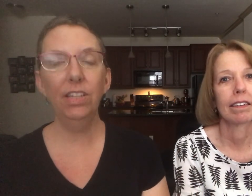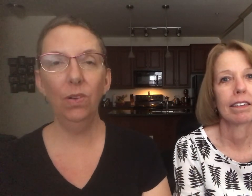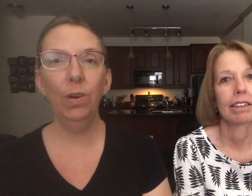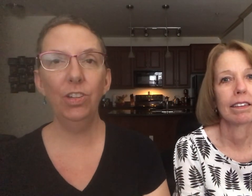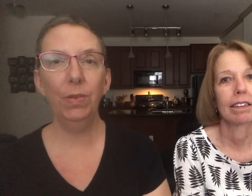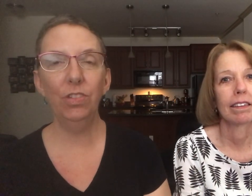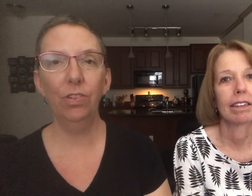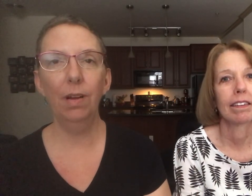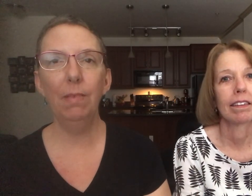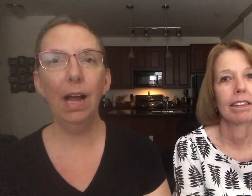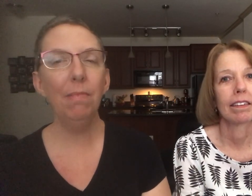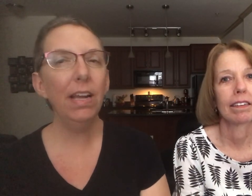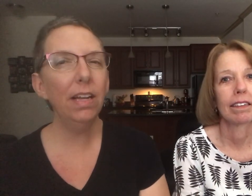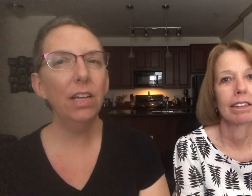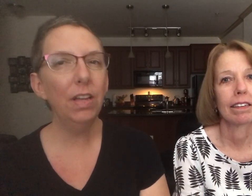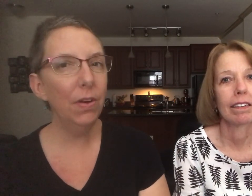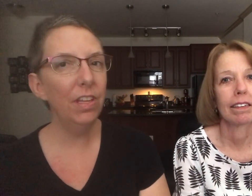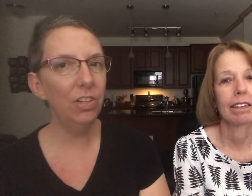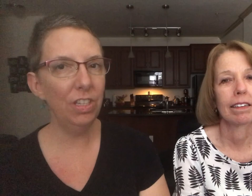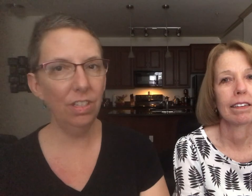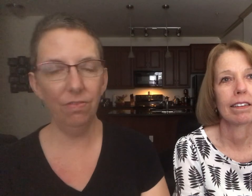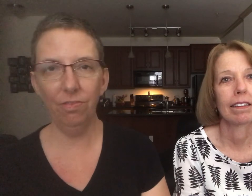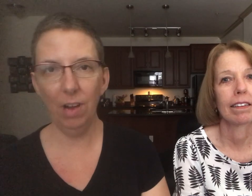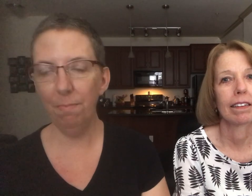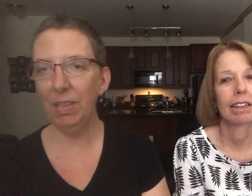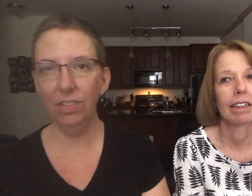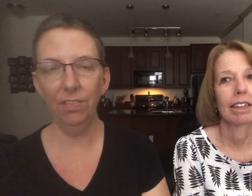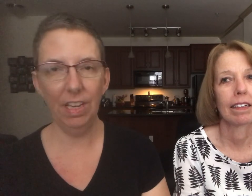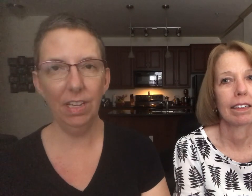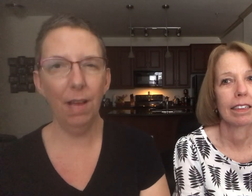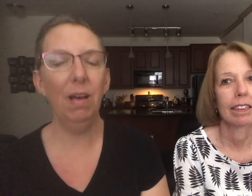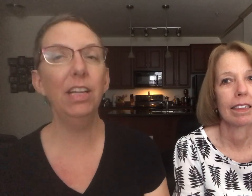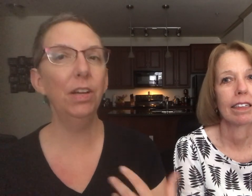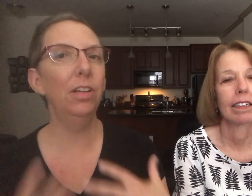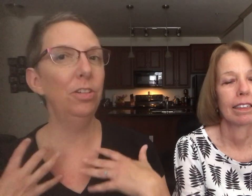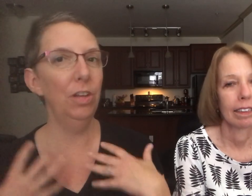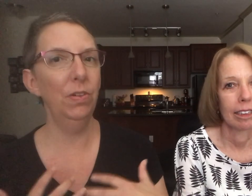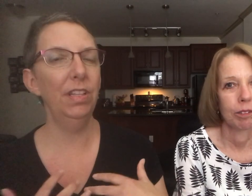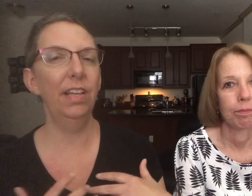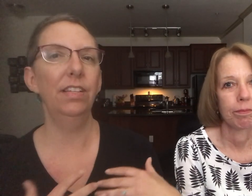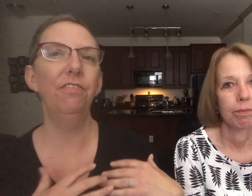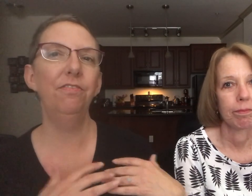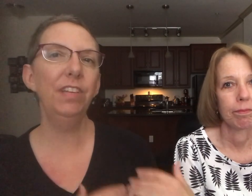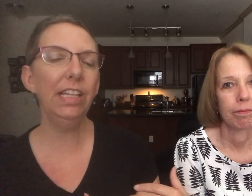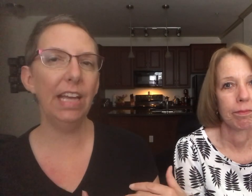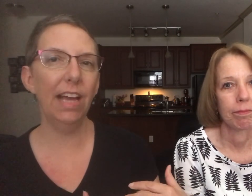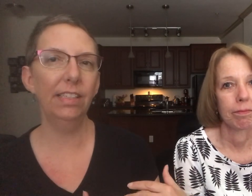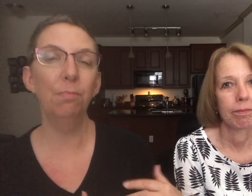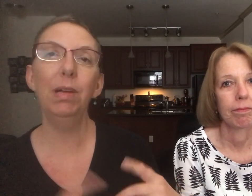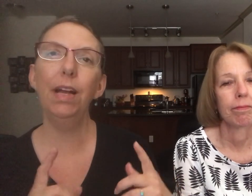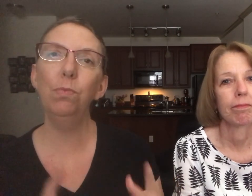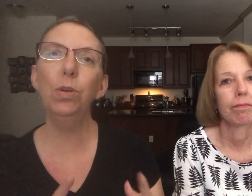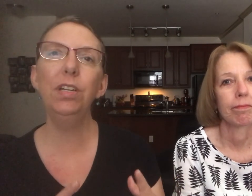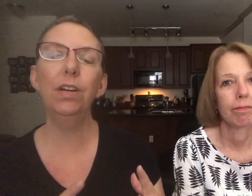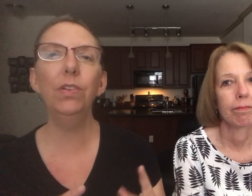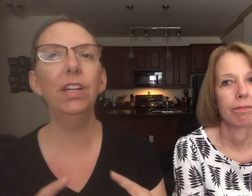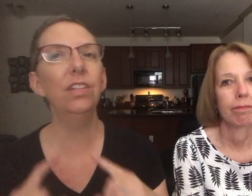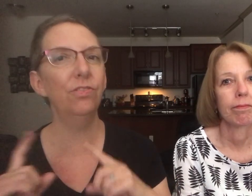know where she was from, I might not know that she's from Pennsylvania. I might not know that that's a Philly accent, but I would know that it's from